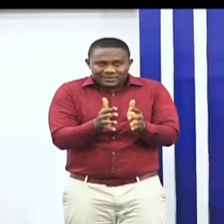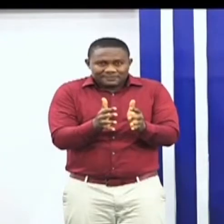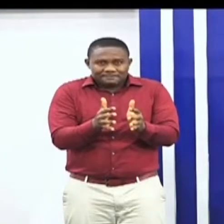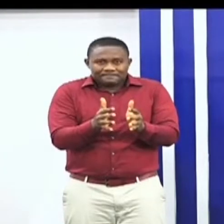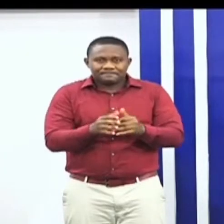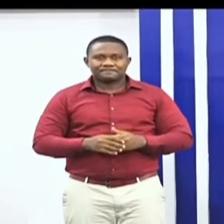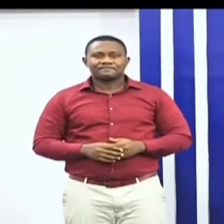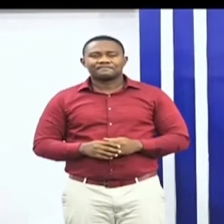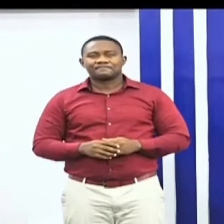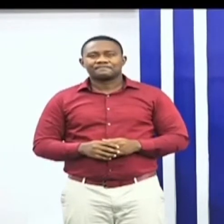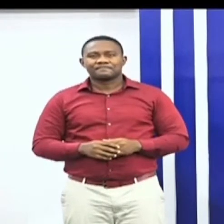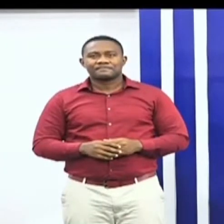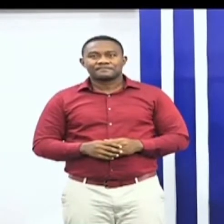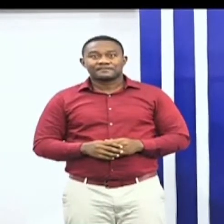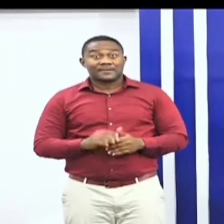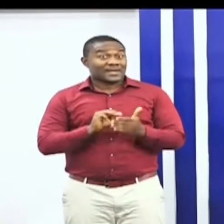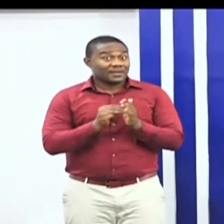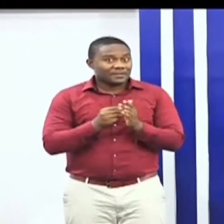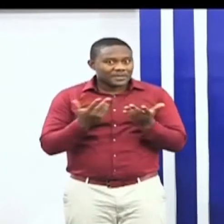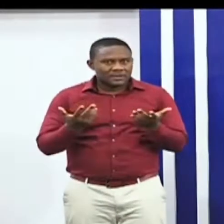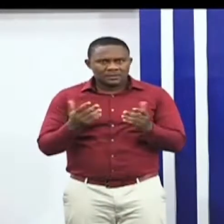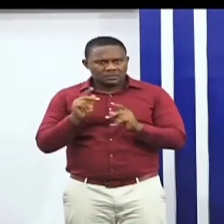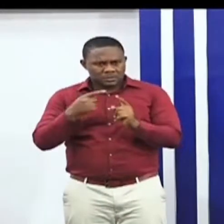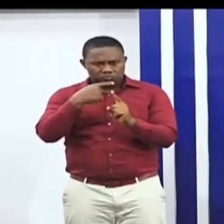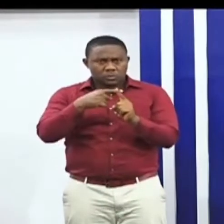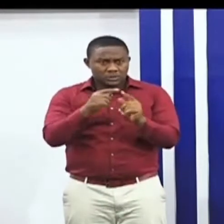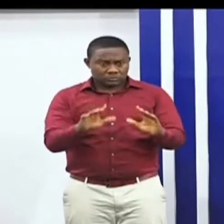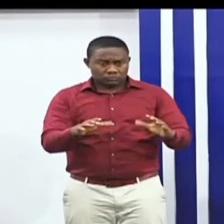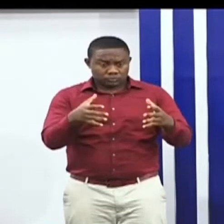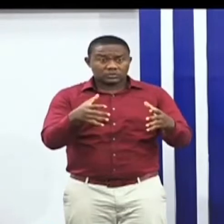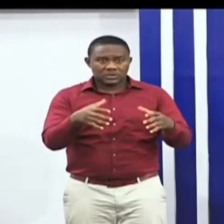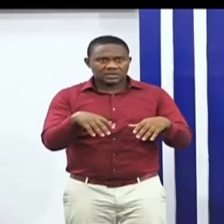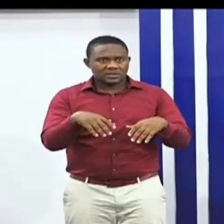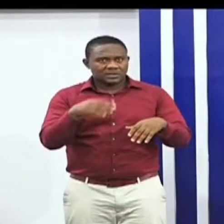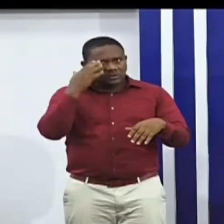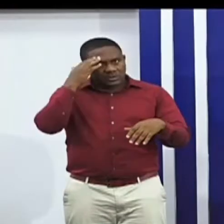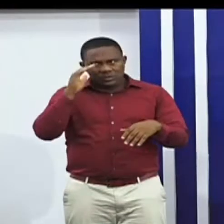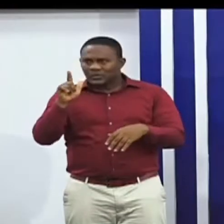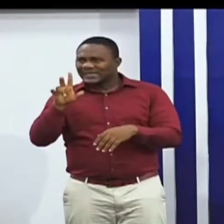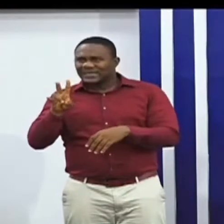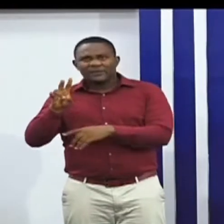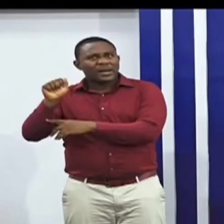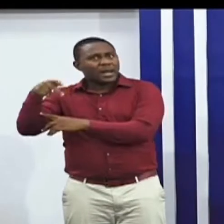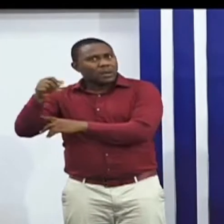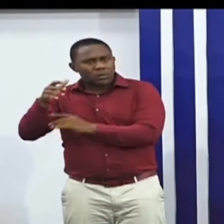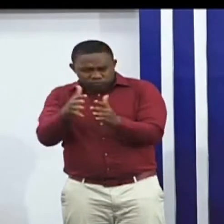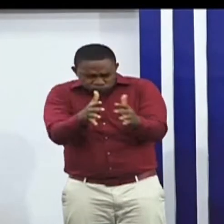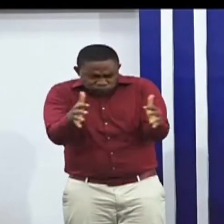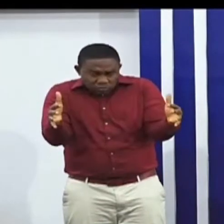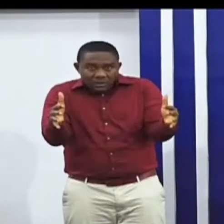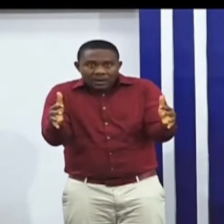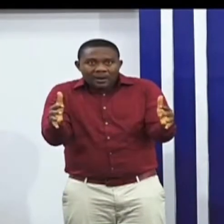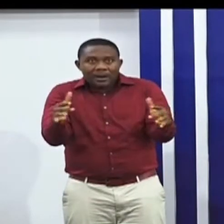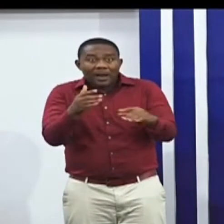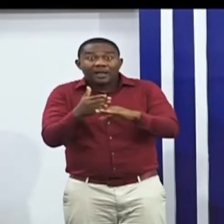was yesterday. So that is showing that of the positivity, since the peaking on the 27th of April, we have